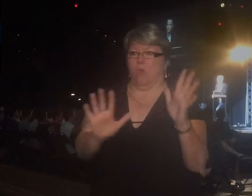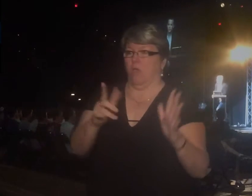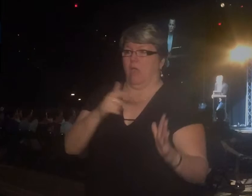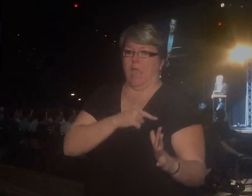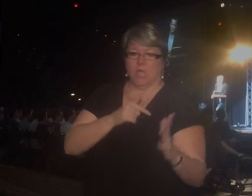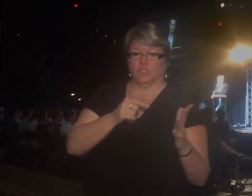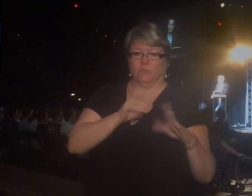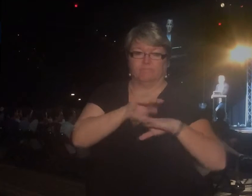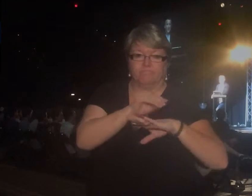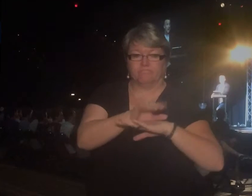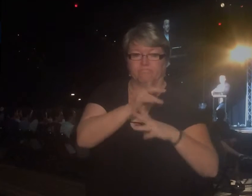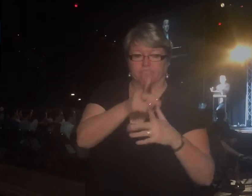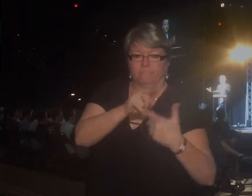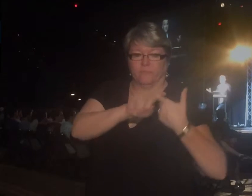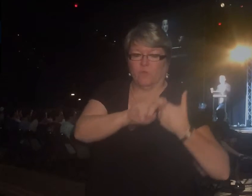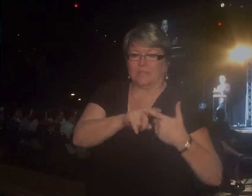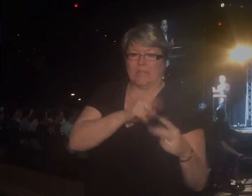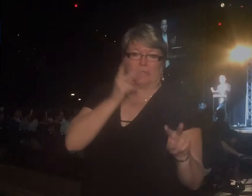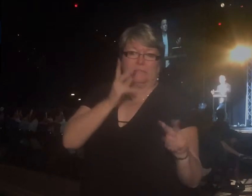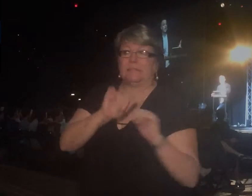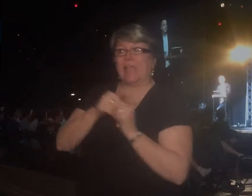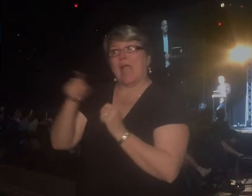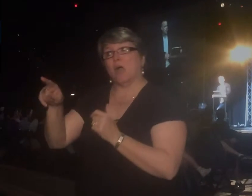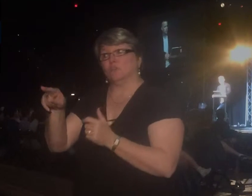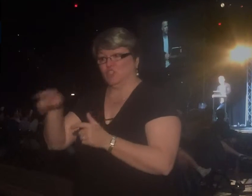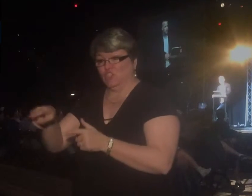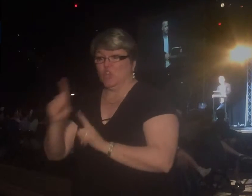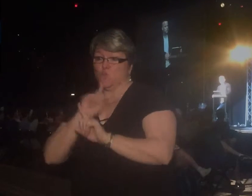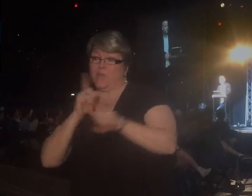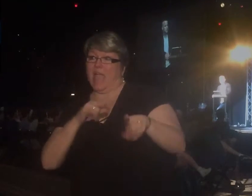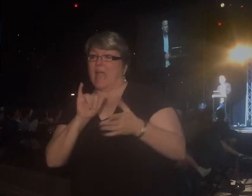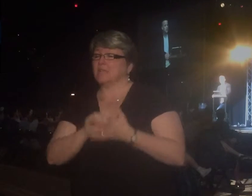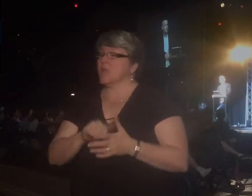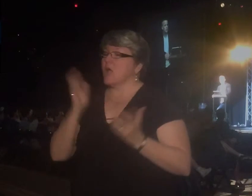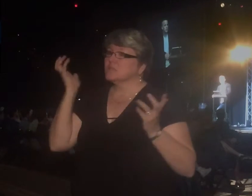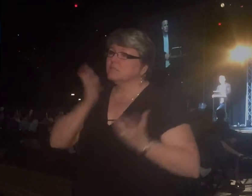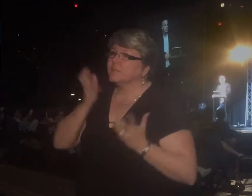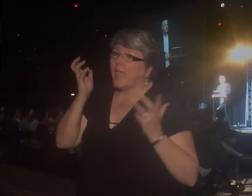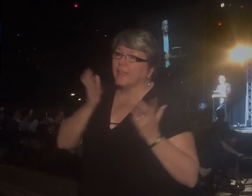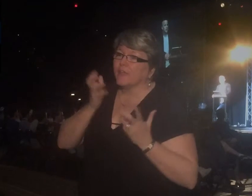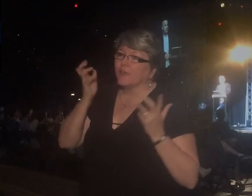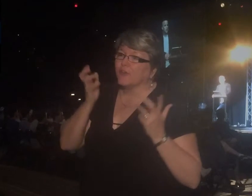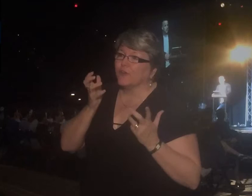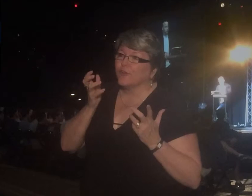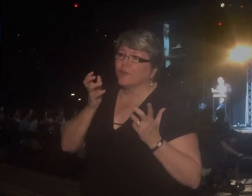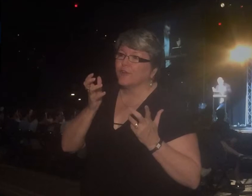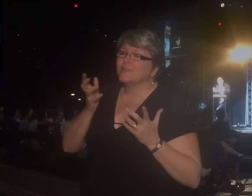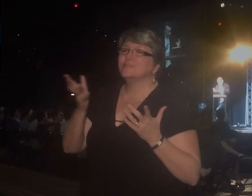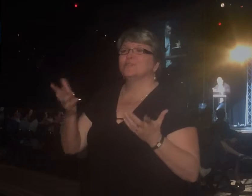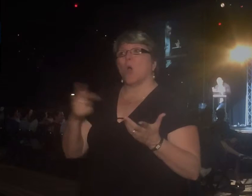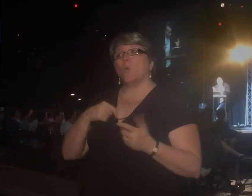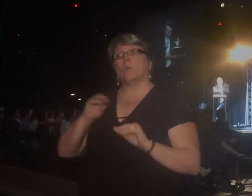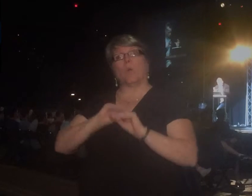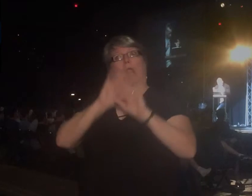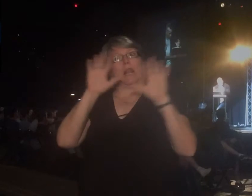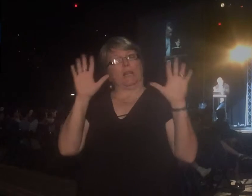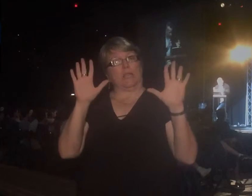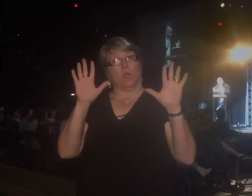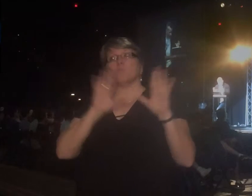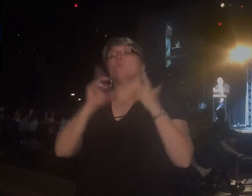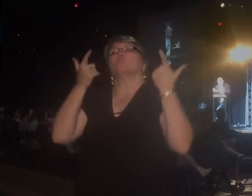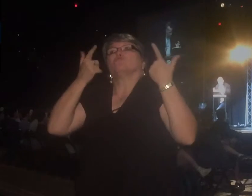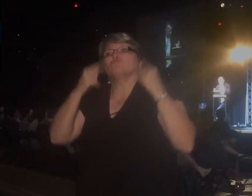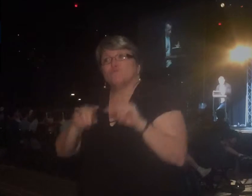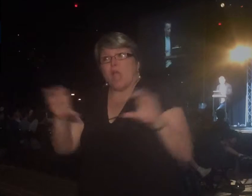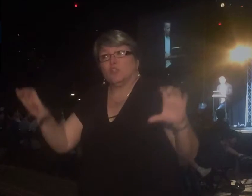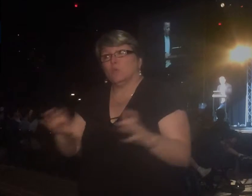situation where I had to minister to some good friends, and I got to see how she reacted in that moment, and it was spectacular. And so we were clear with